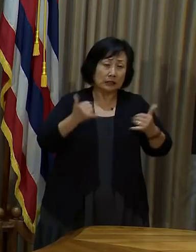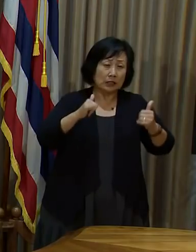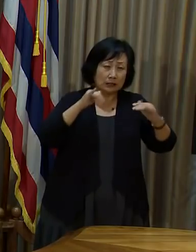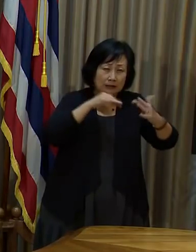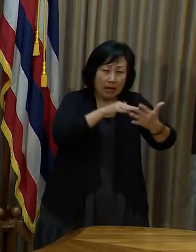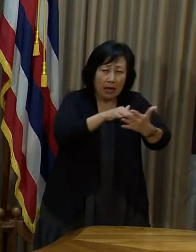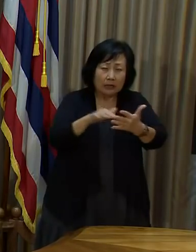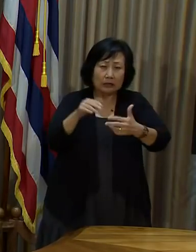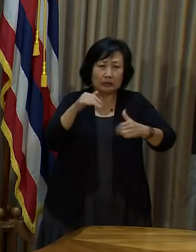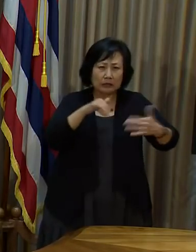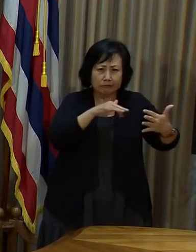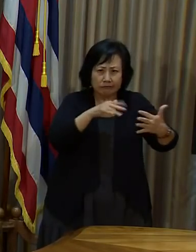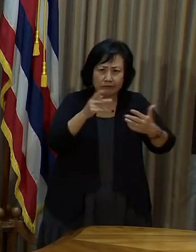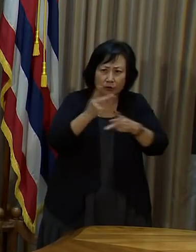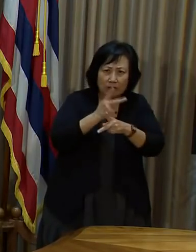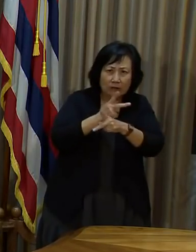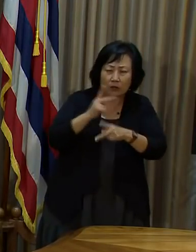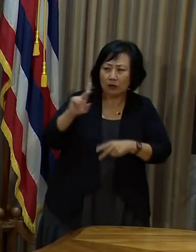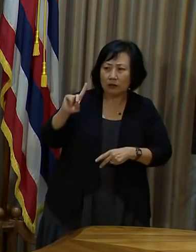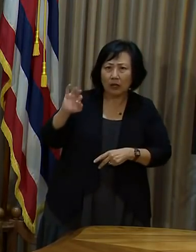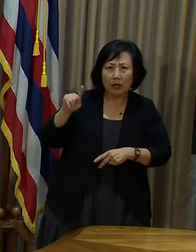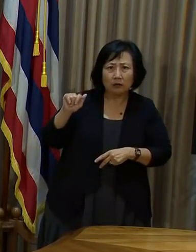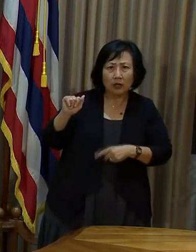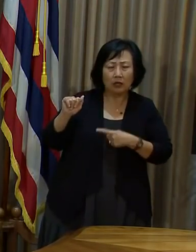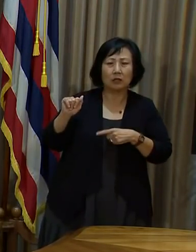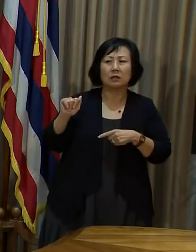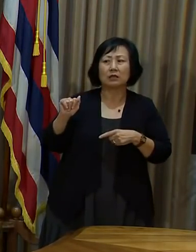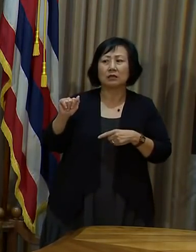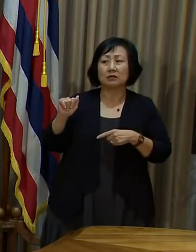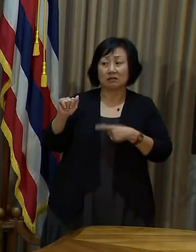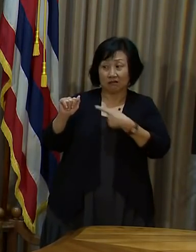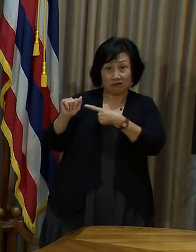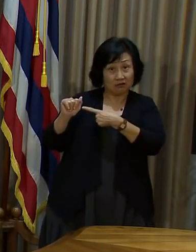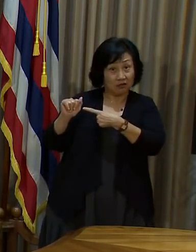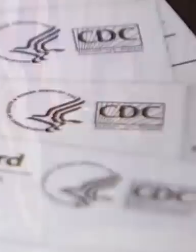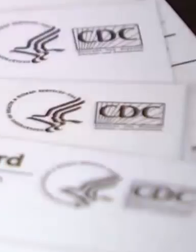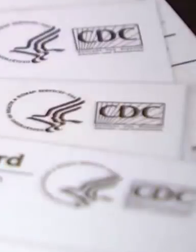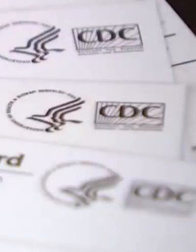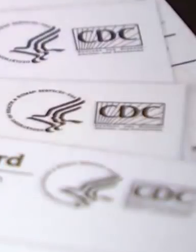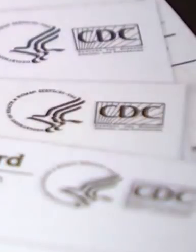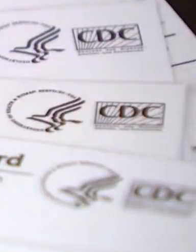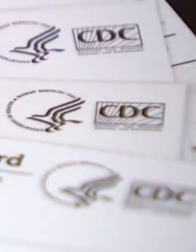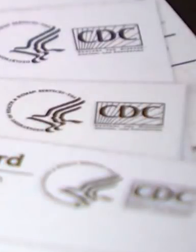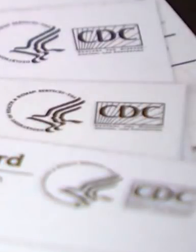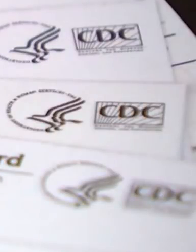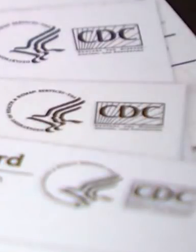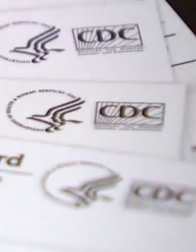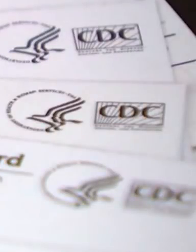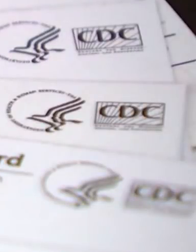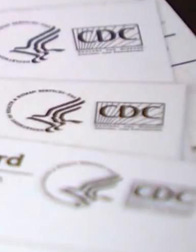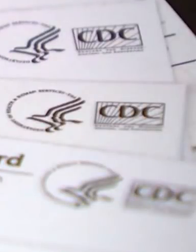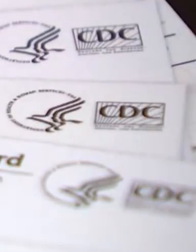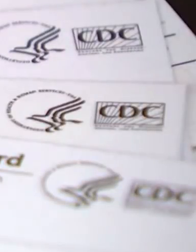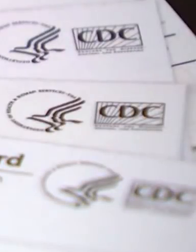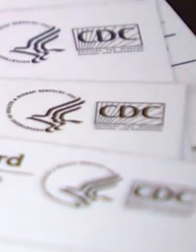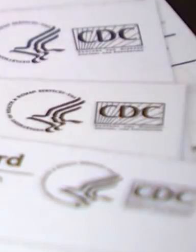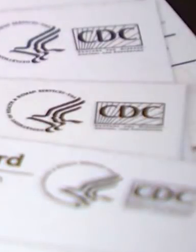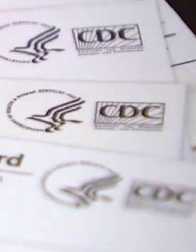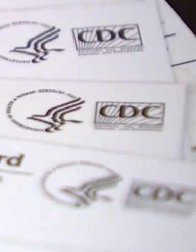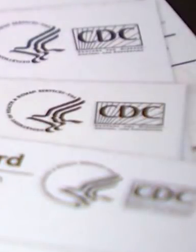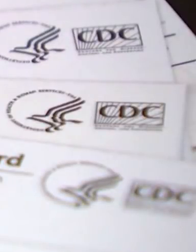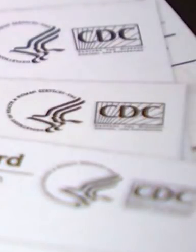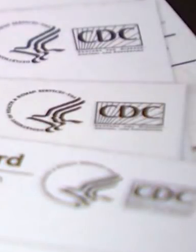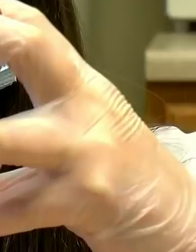the issue of whether it makes people sicker or whether it increases